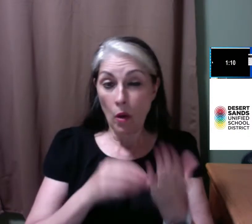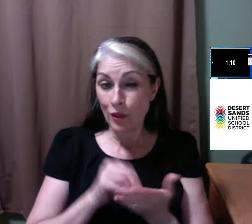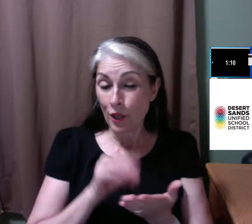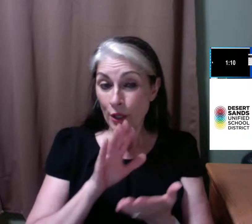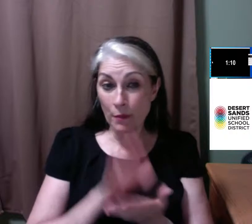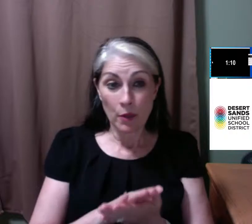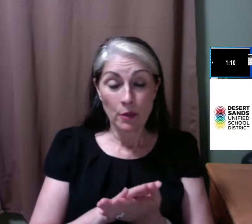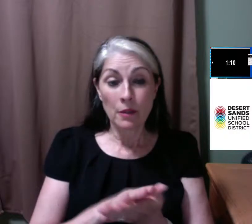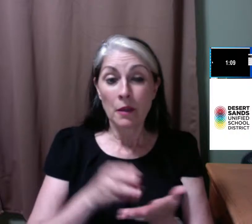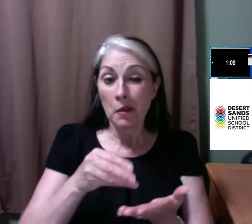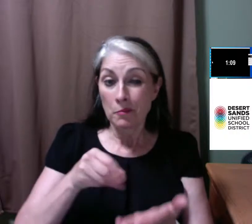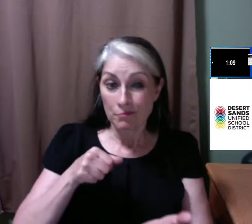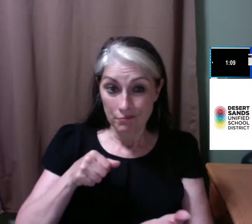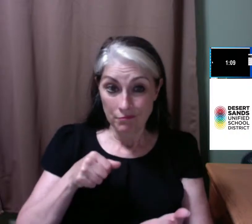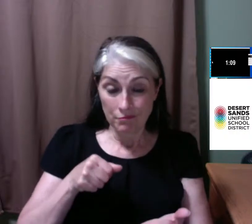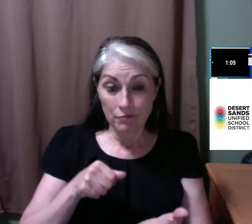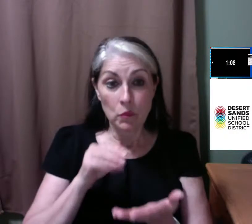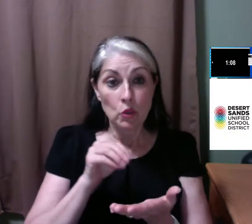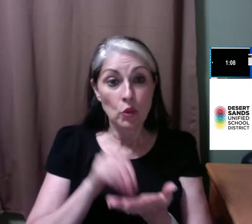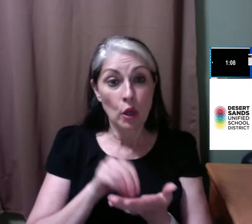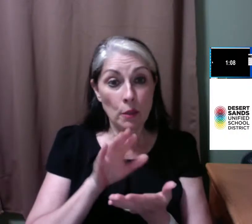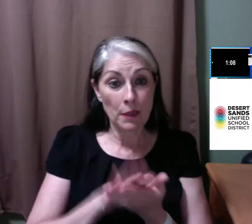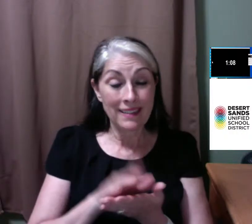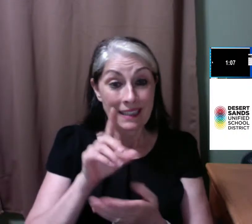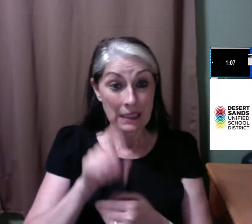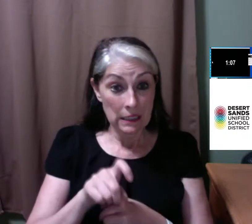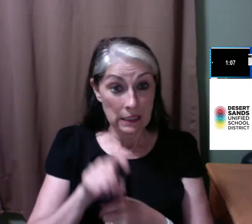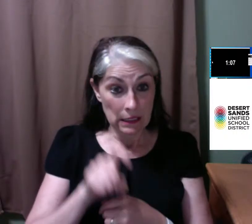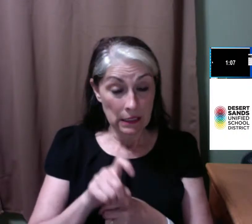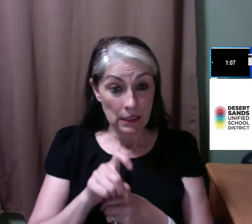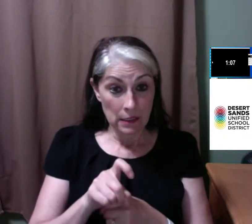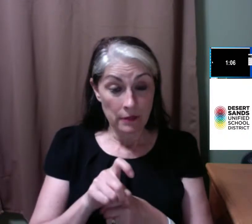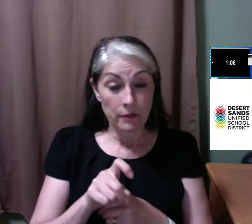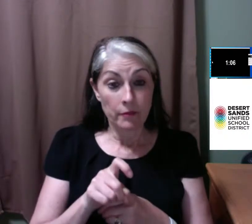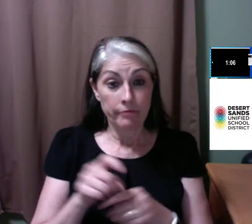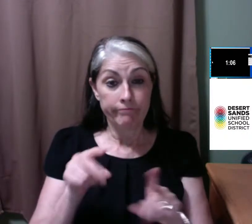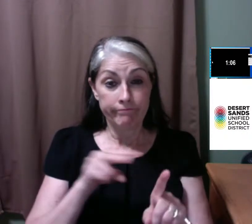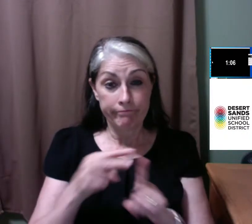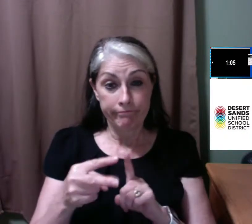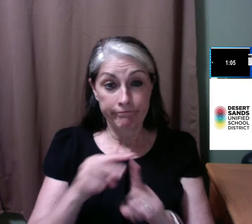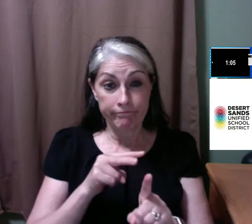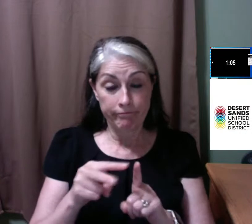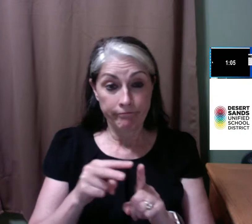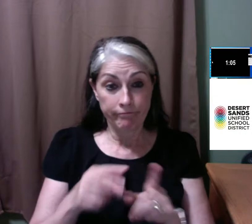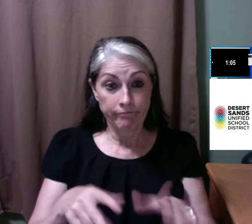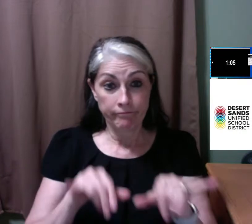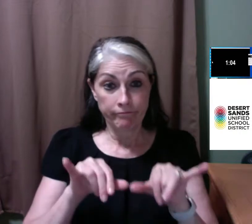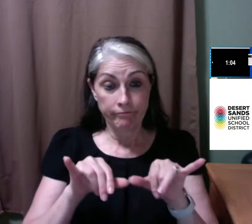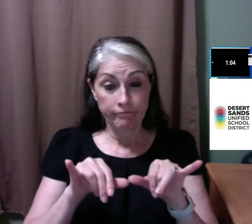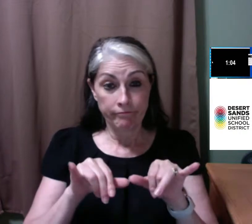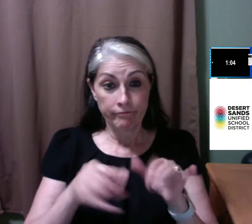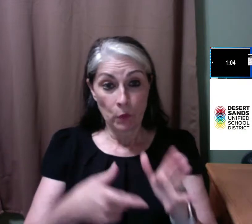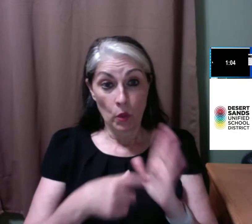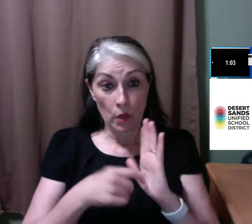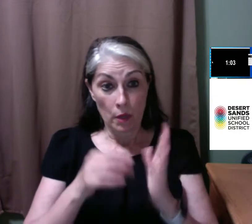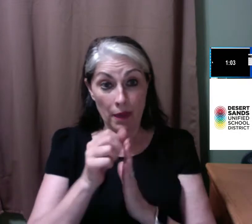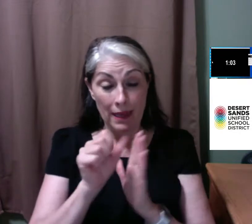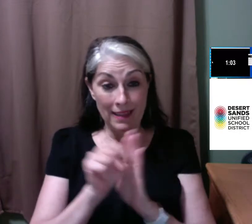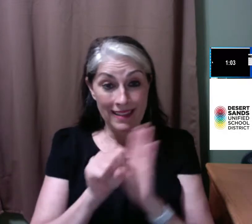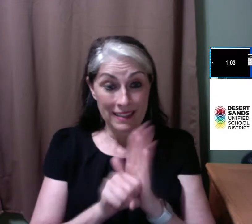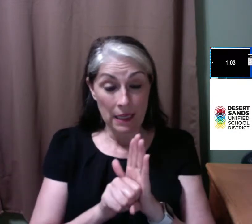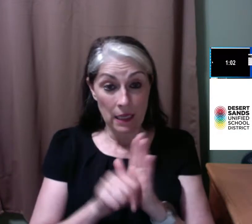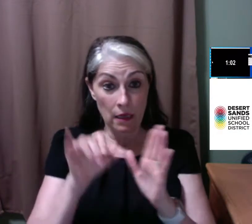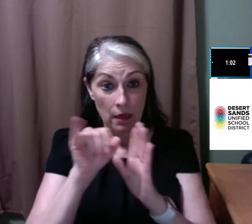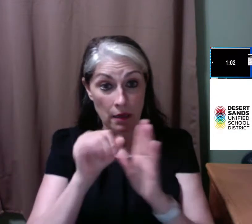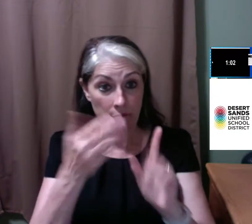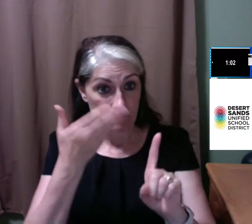is reimbursed. The documentation needed is objective measures required by the state to identify students' needs and